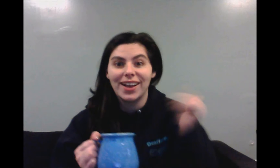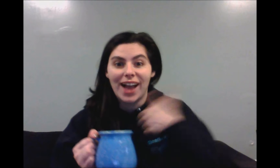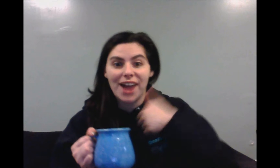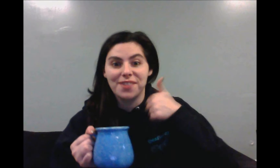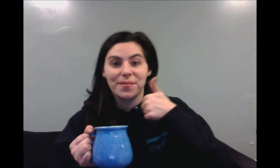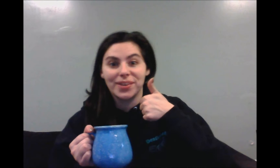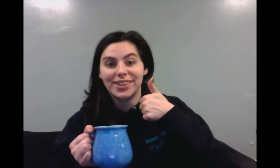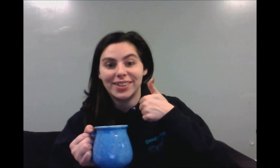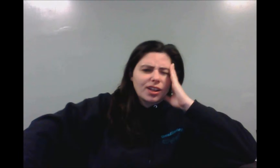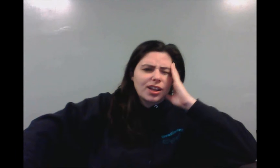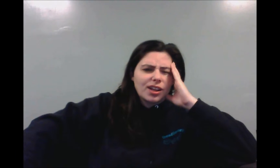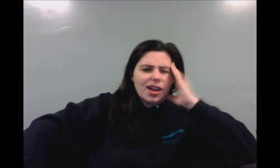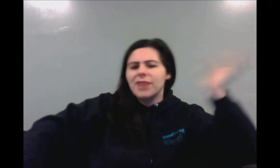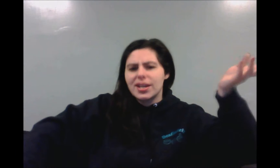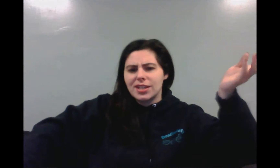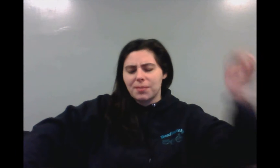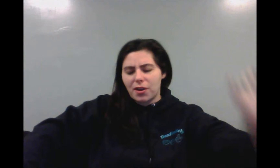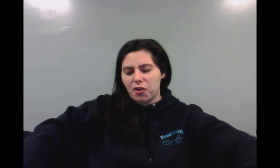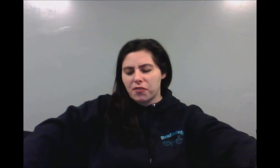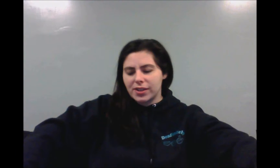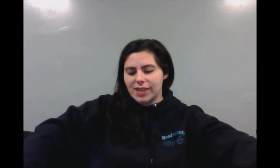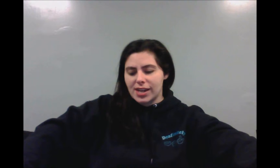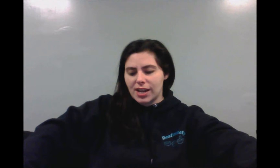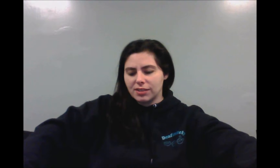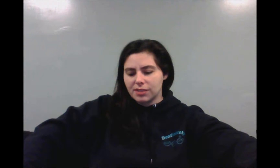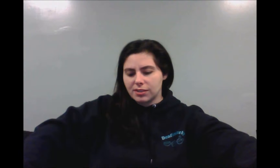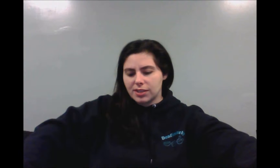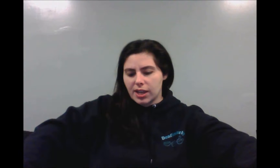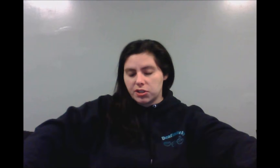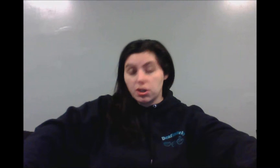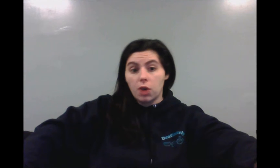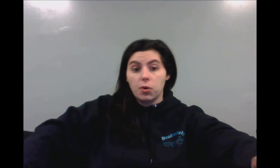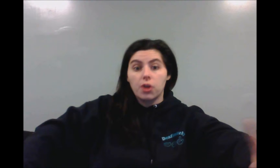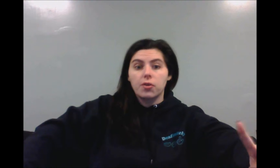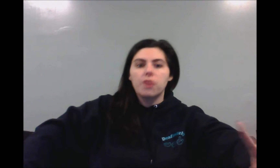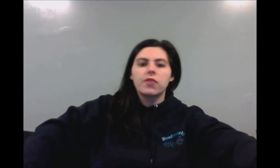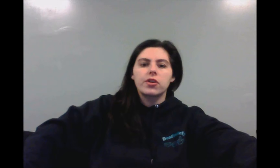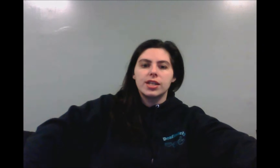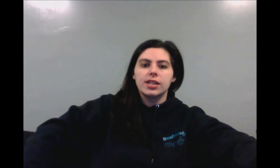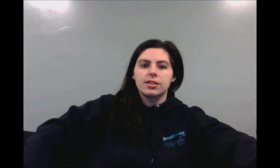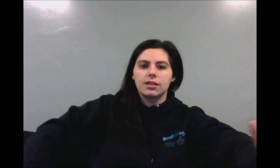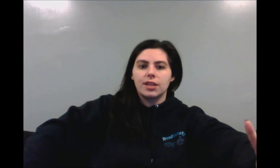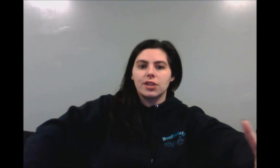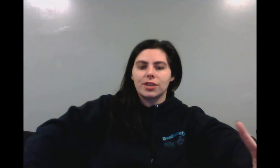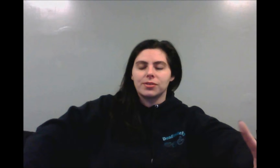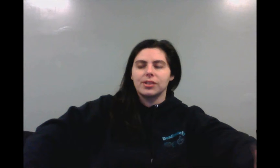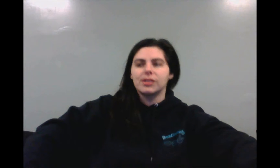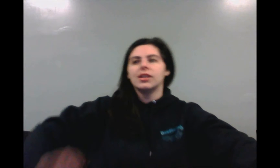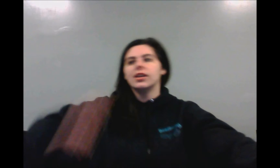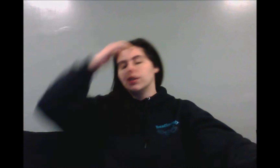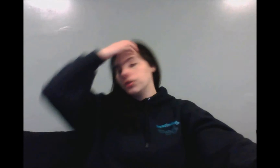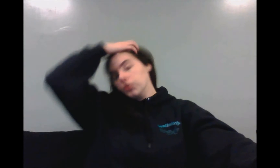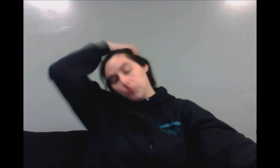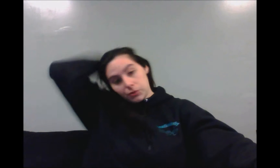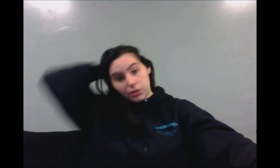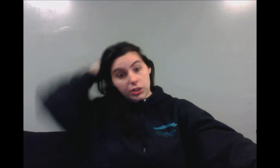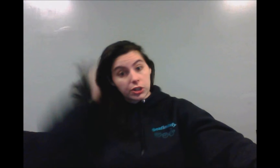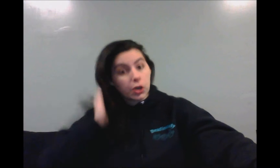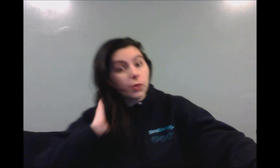I remembered. I'm dancing. My girlfriend Danielle is on stage. No, her friend Christina is on stage. That's what it is. Who,